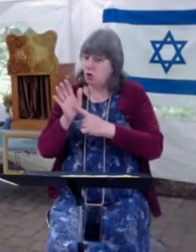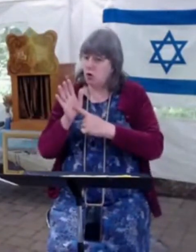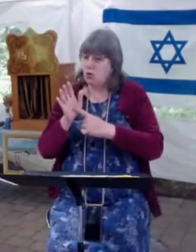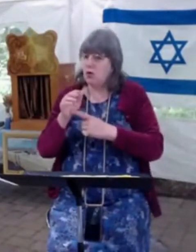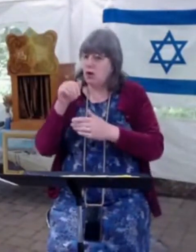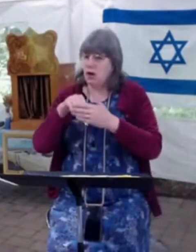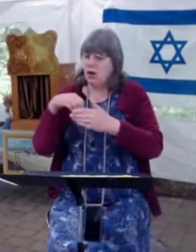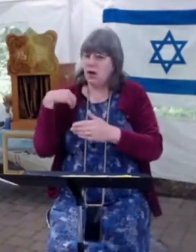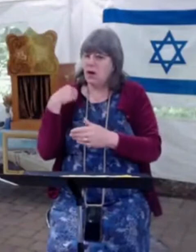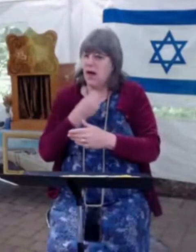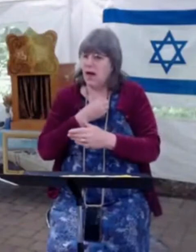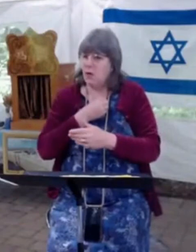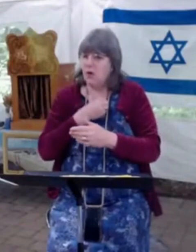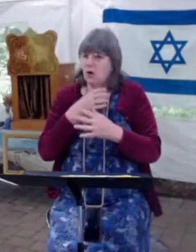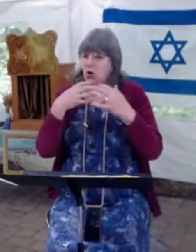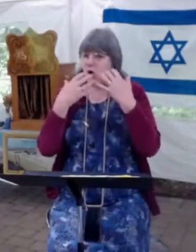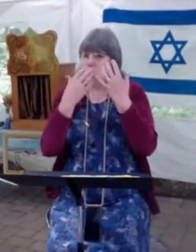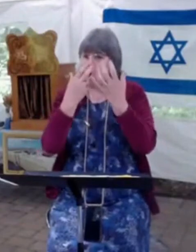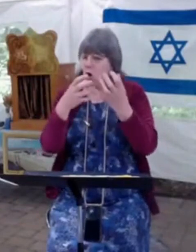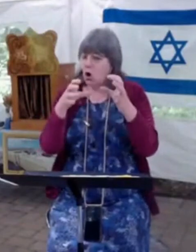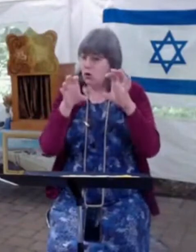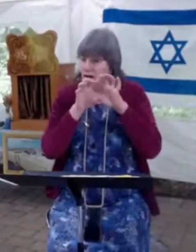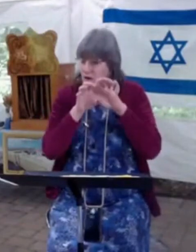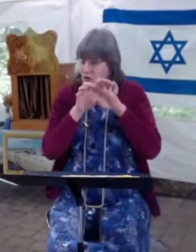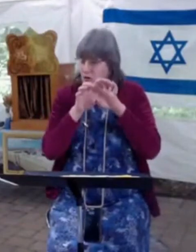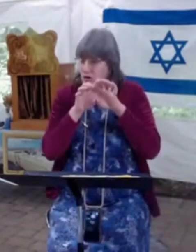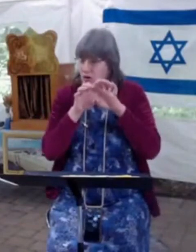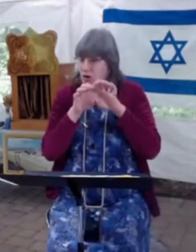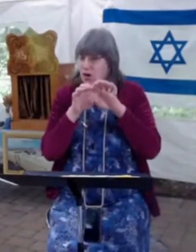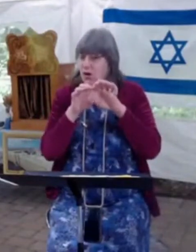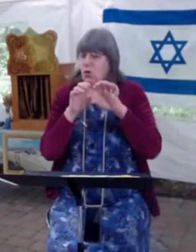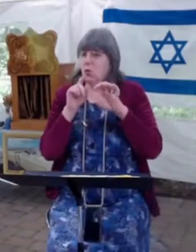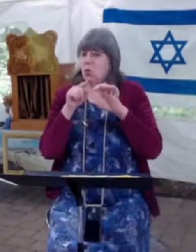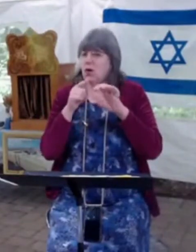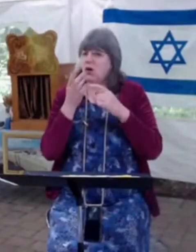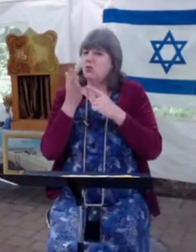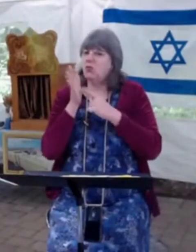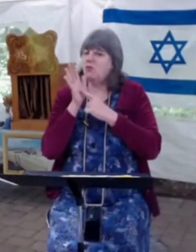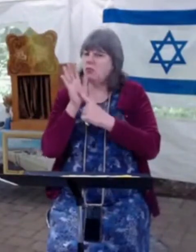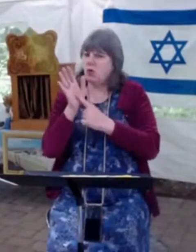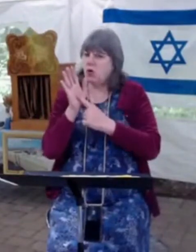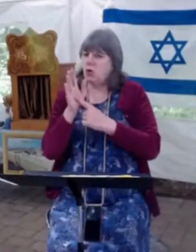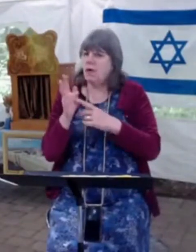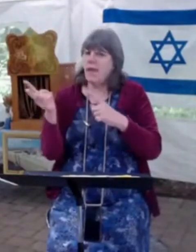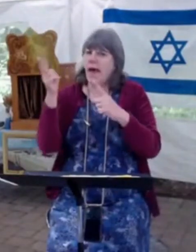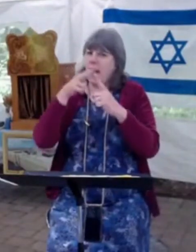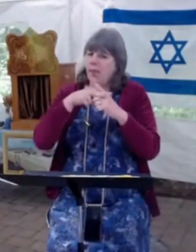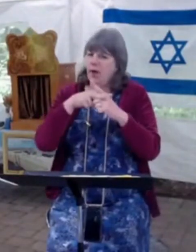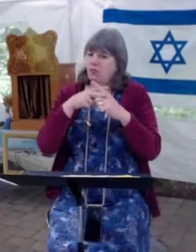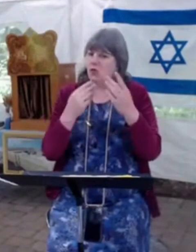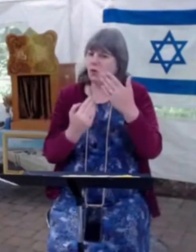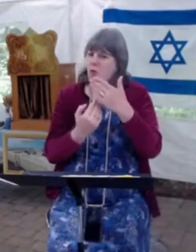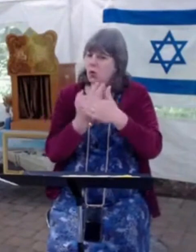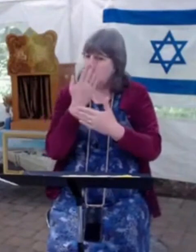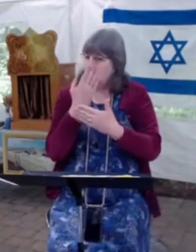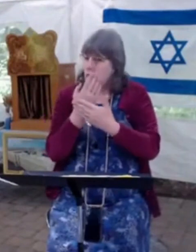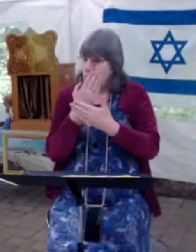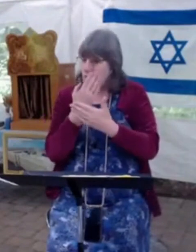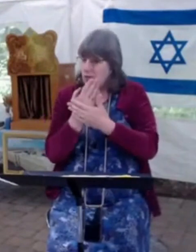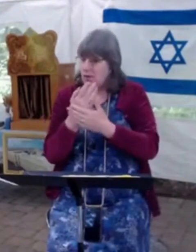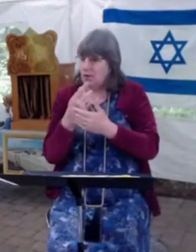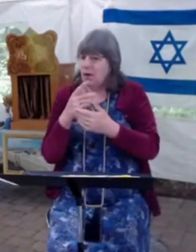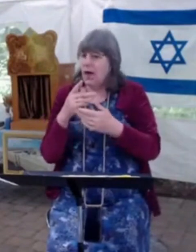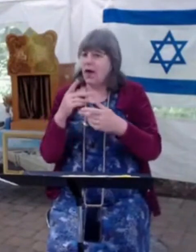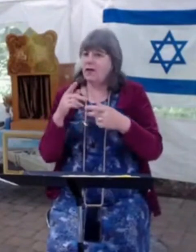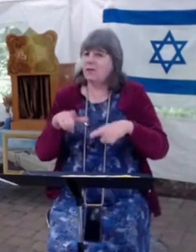is a miracle that we need to present today as the application of the good news. That's